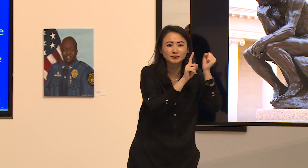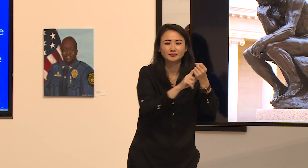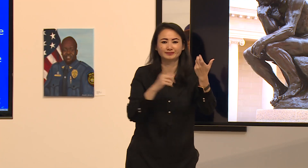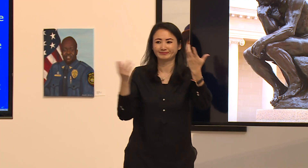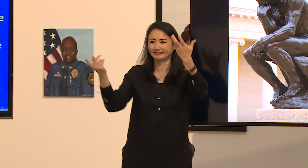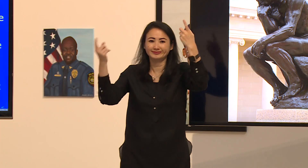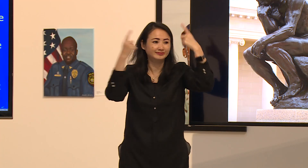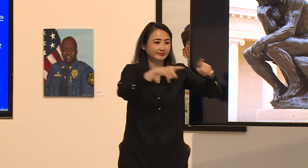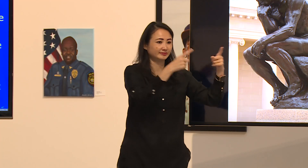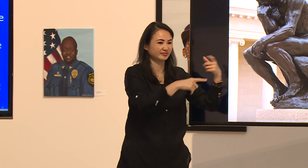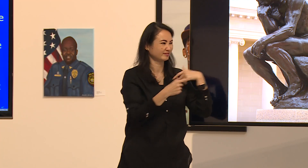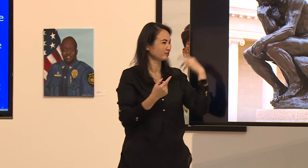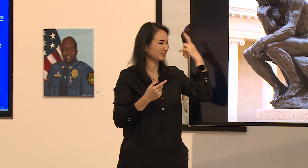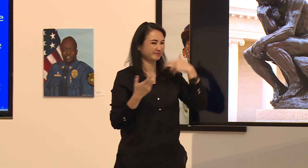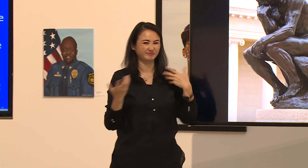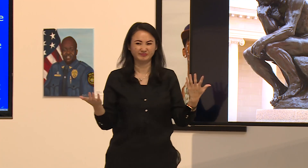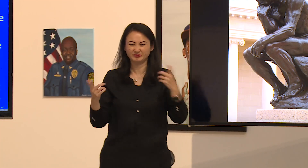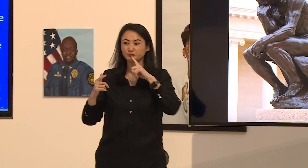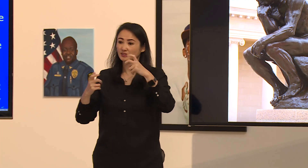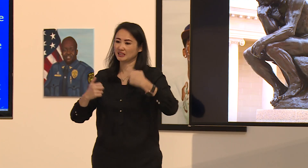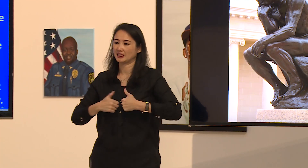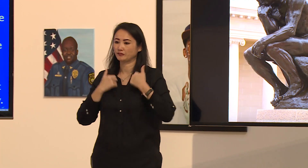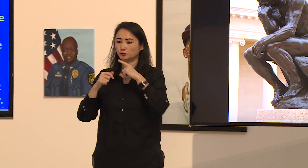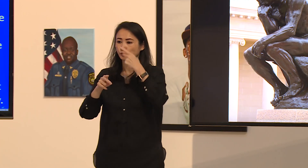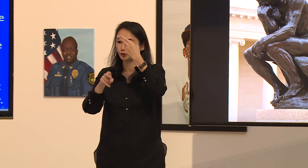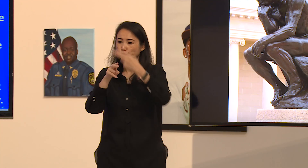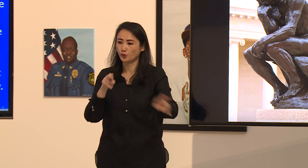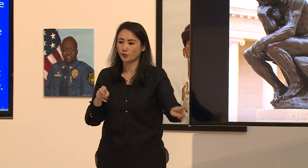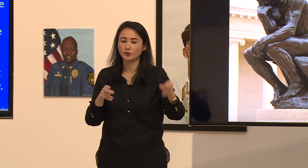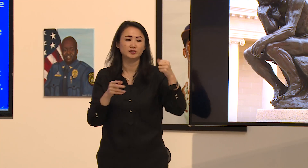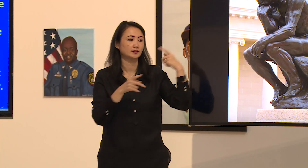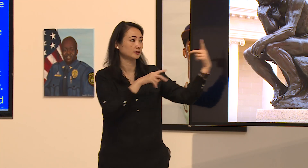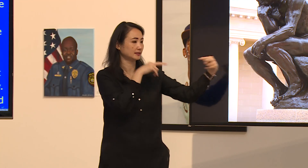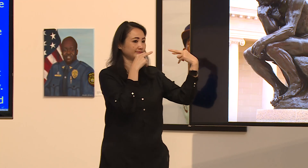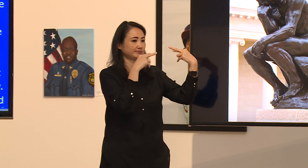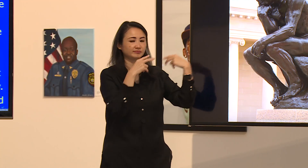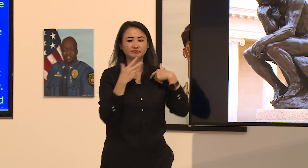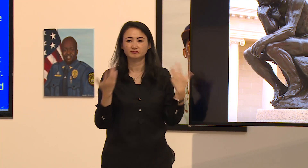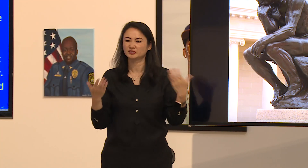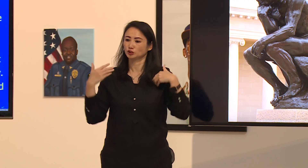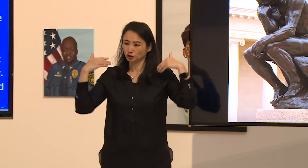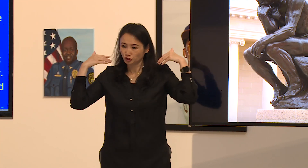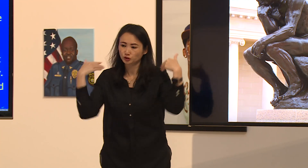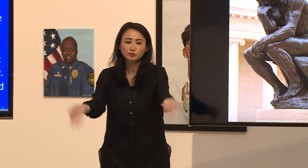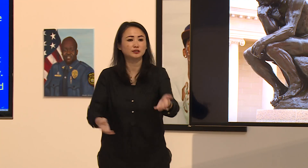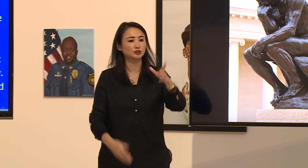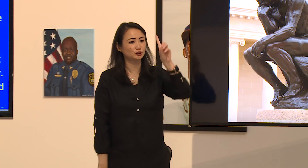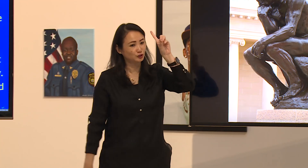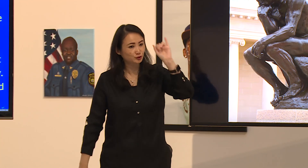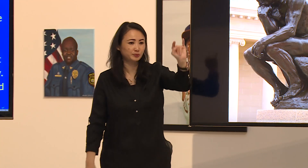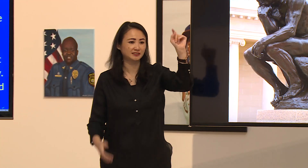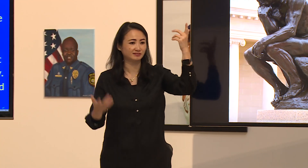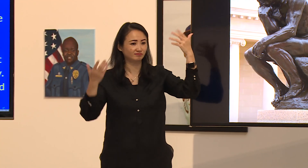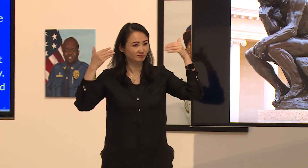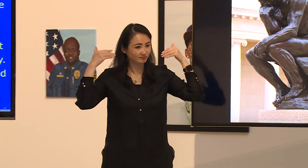of situations that popped up that interfered, but life is short. And we looked at each other and said, you know what? Let's give it a whirl and let's just do